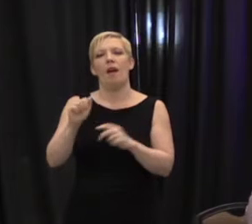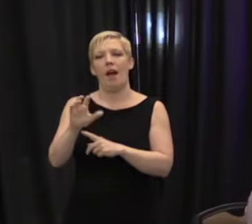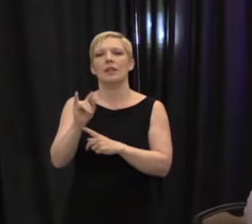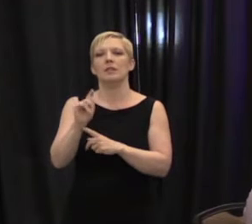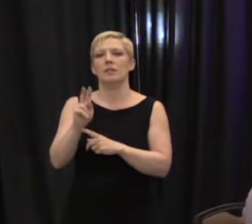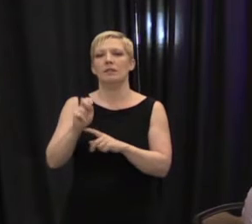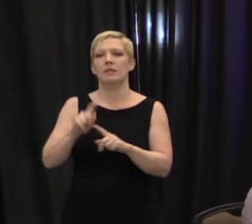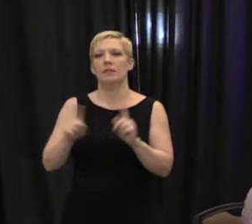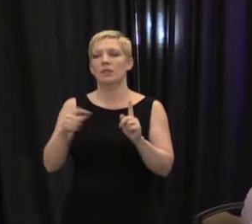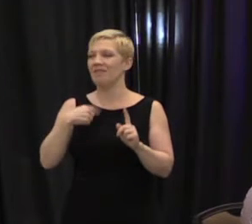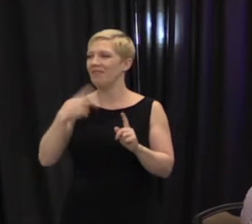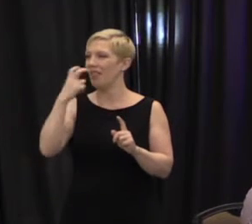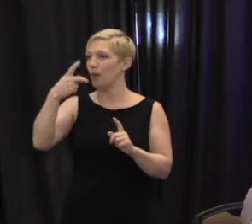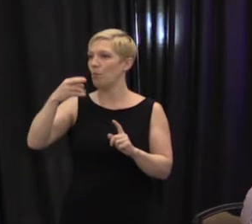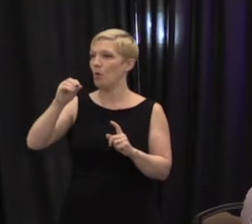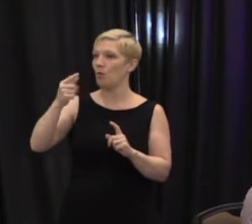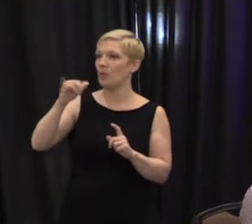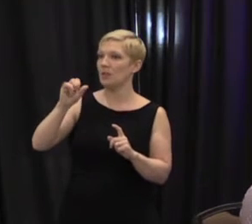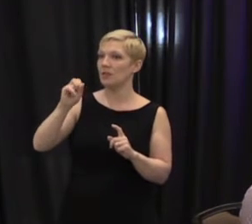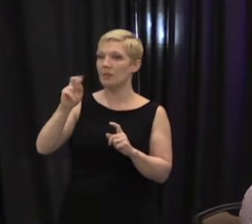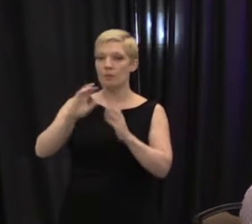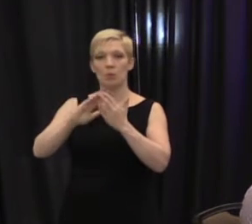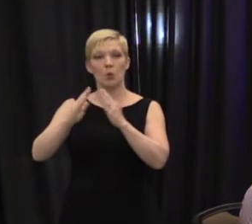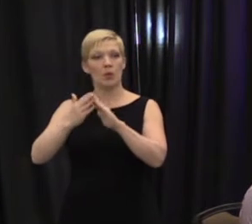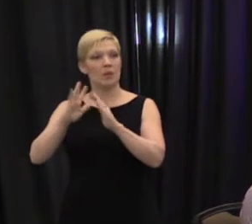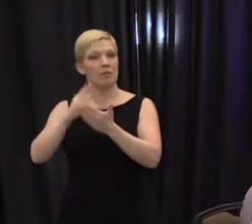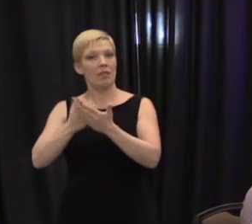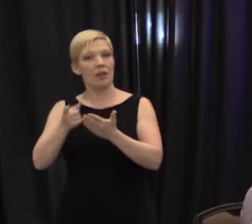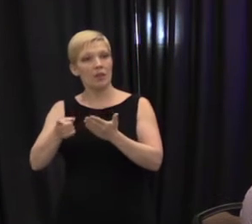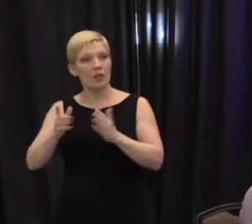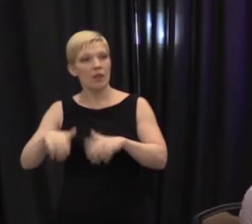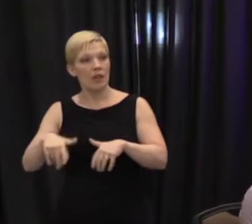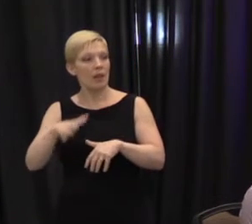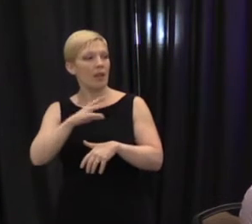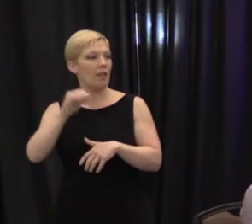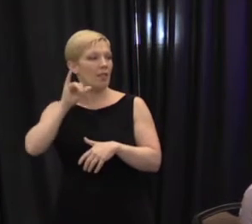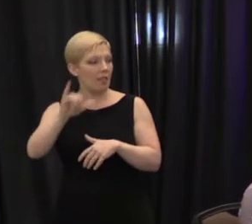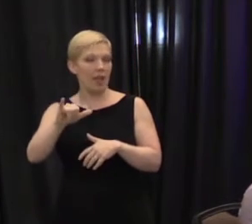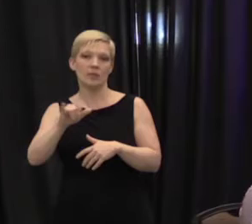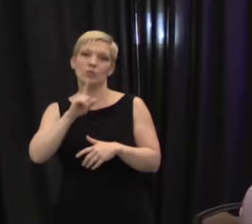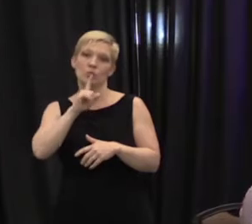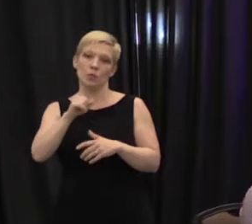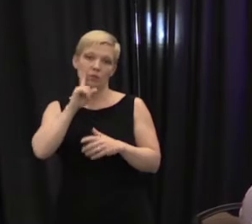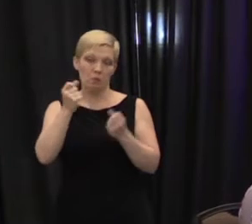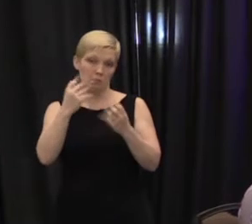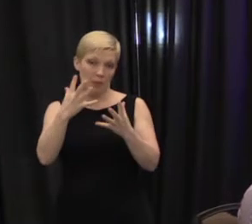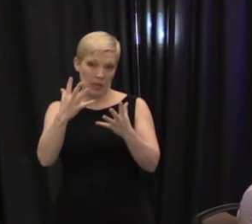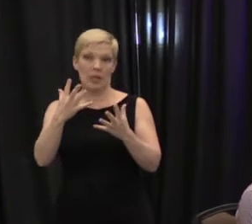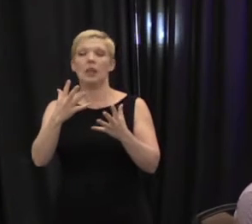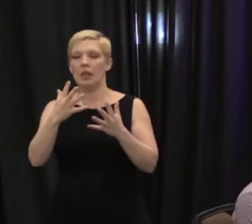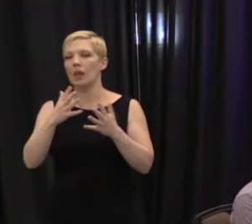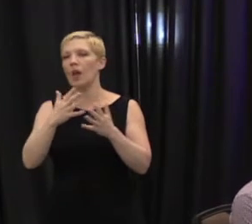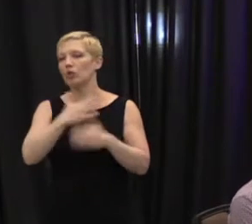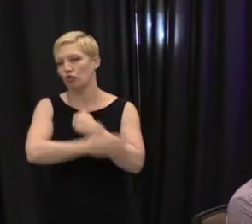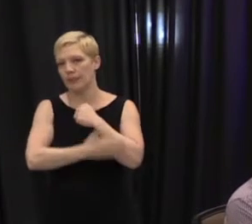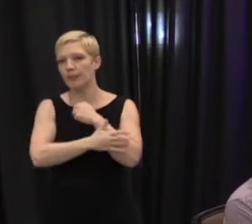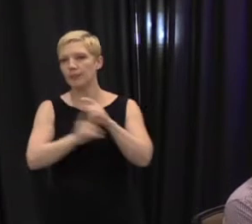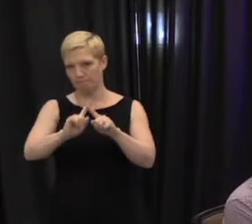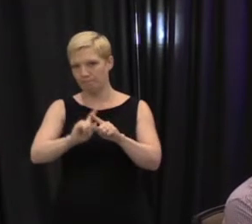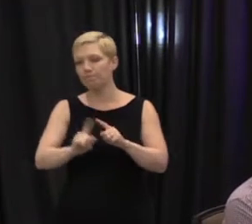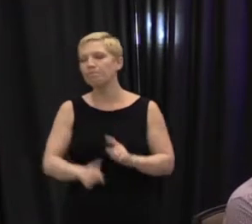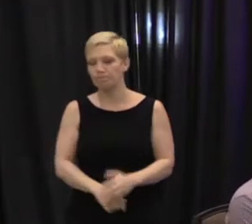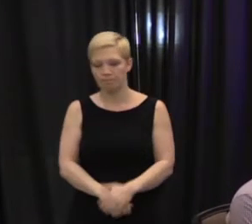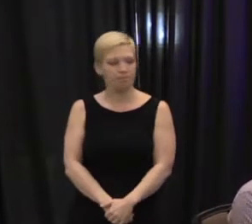differences, and I don't think the progressive community have got there quite yet, and I think that's true, honestly, in the global south and in developed countries. Thank you.